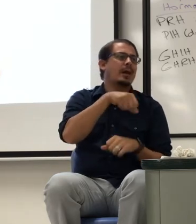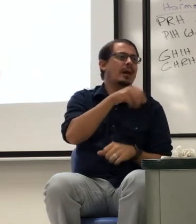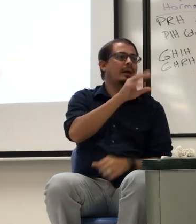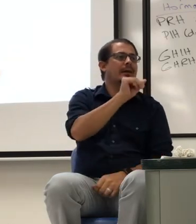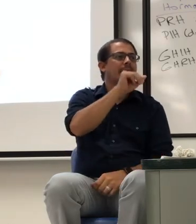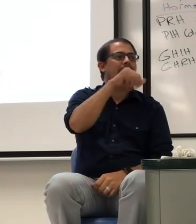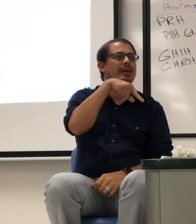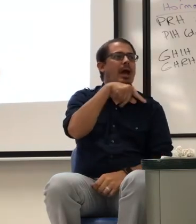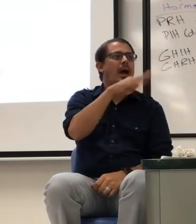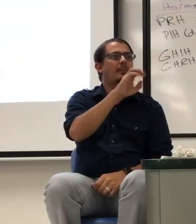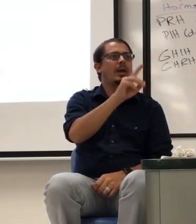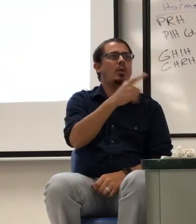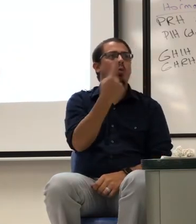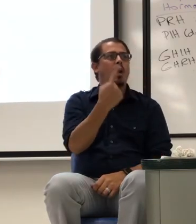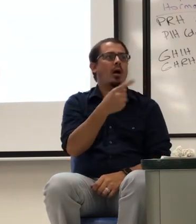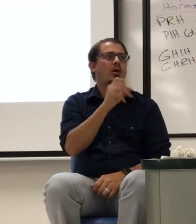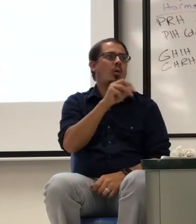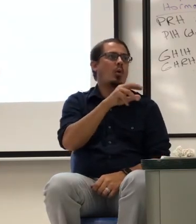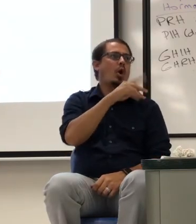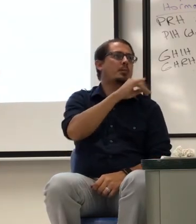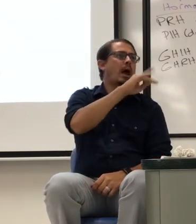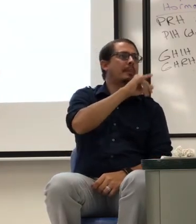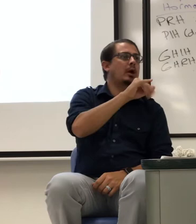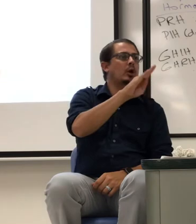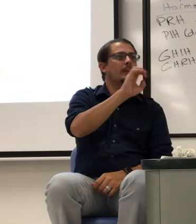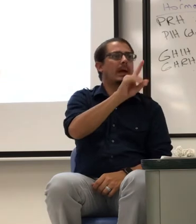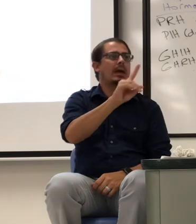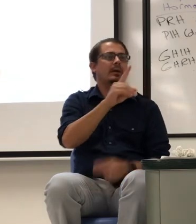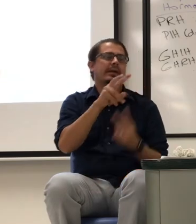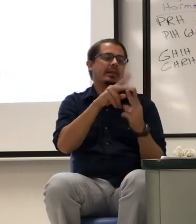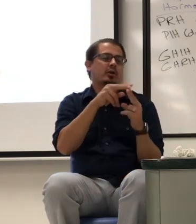secondary capillary plexus, same thing. Thank